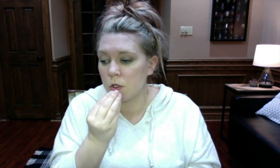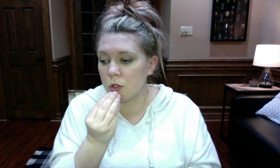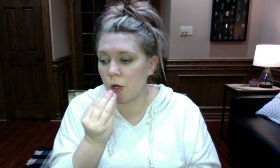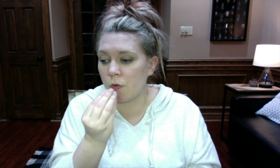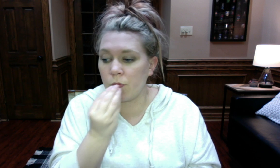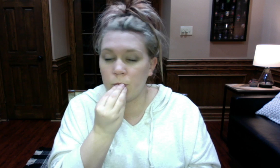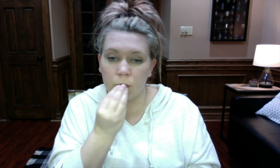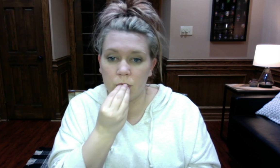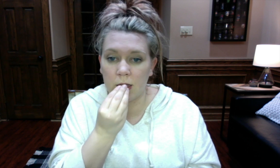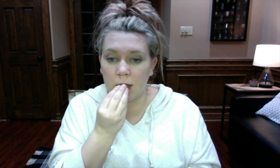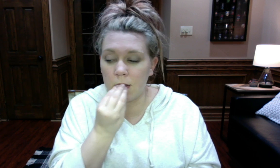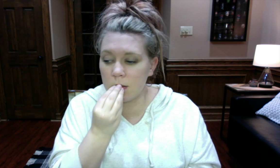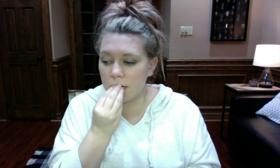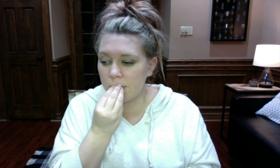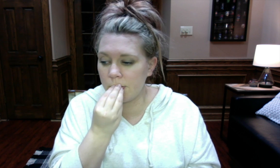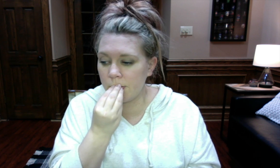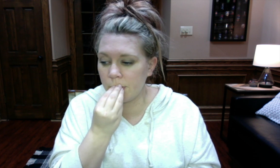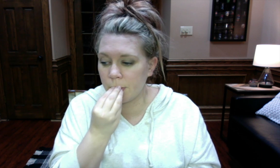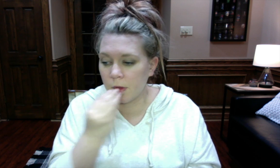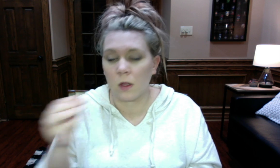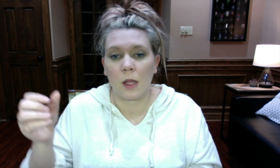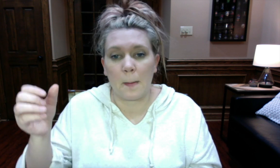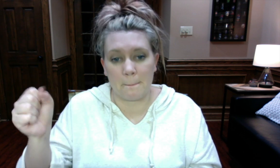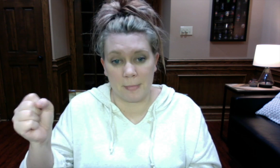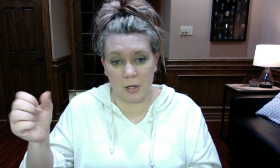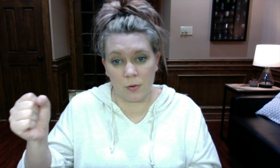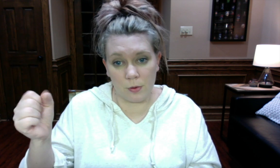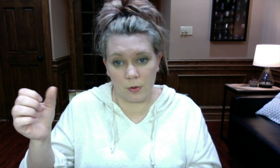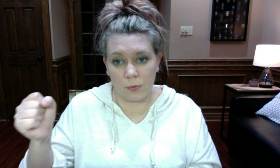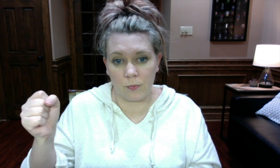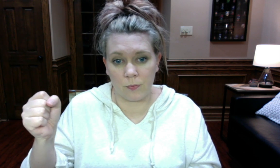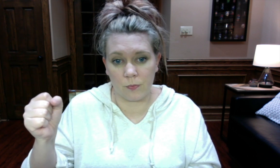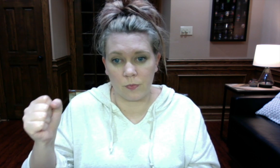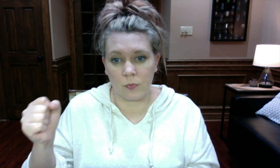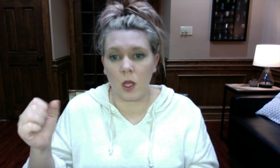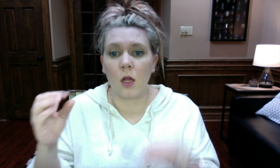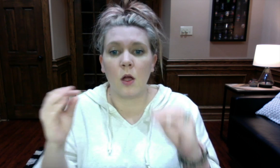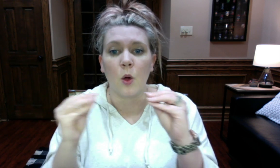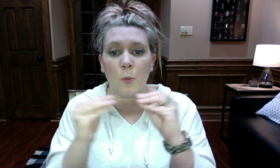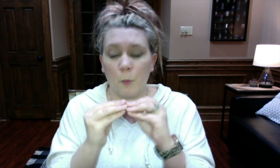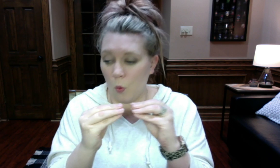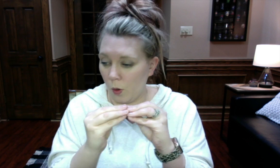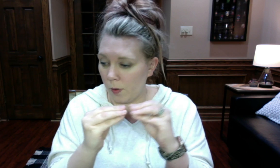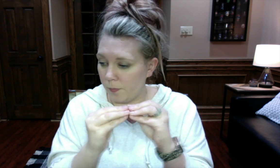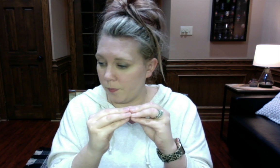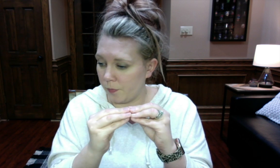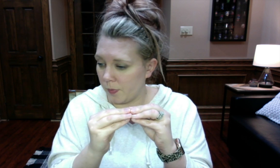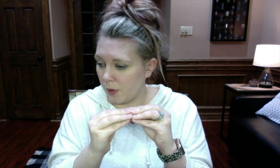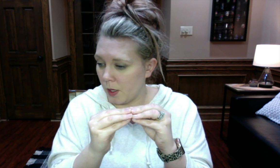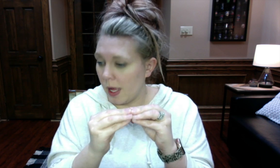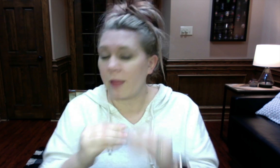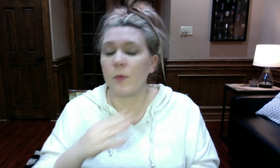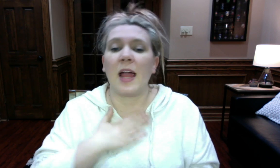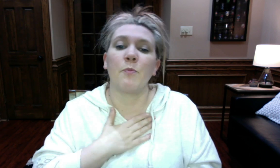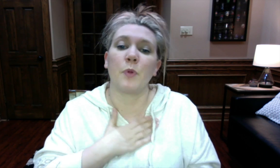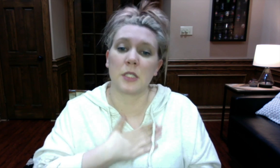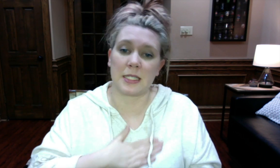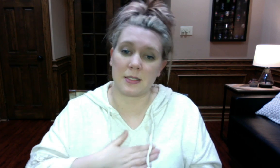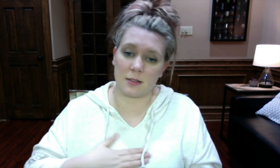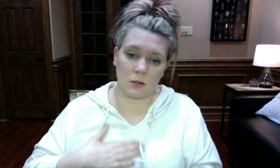So eat, milk, more. Then we have please. Like